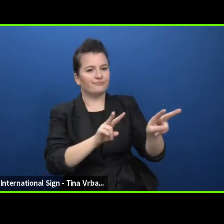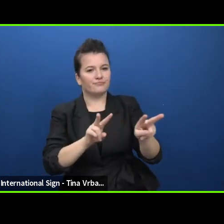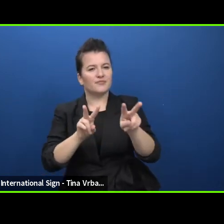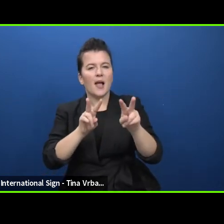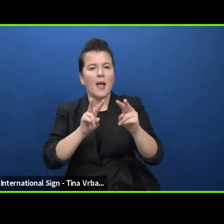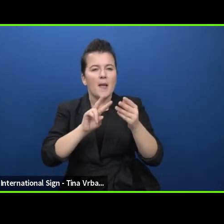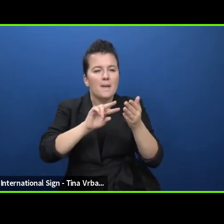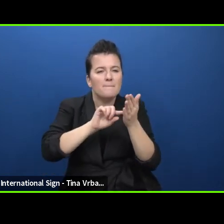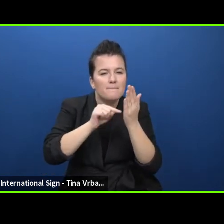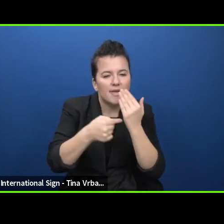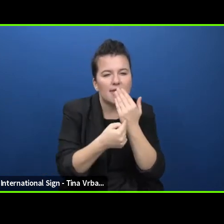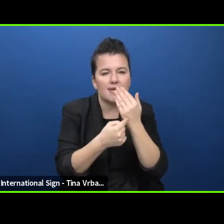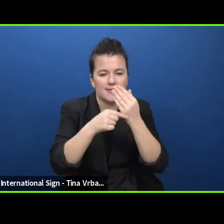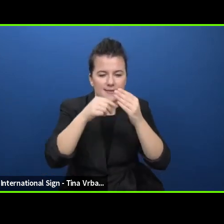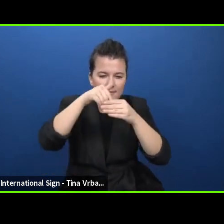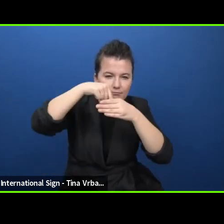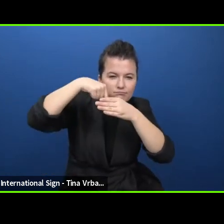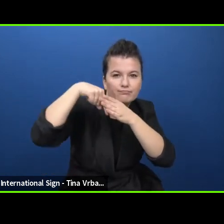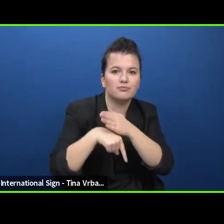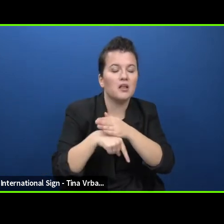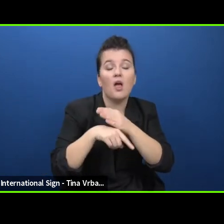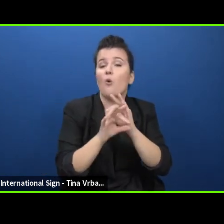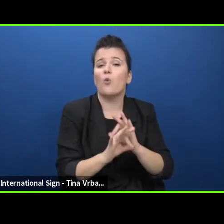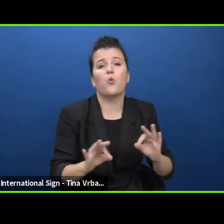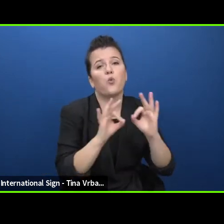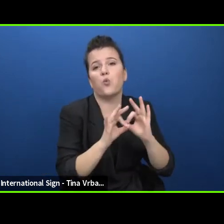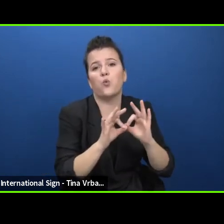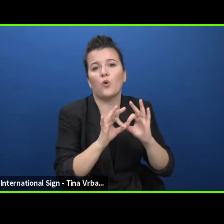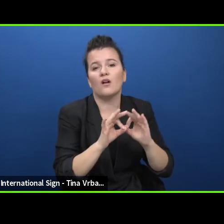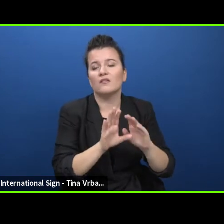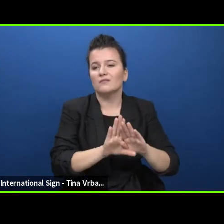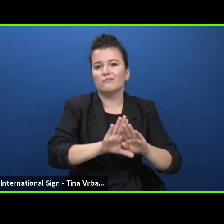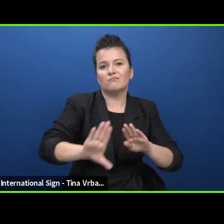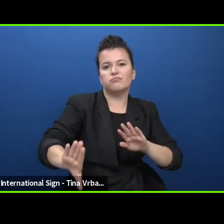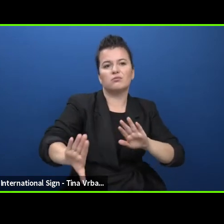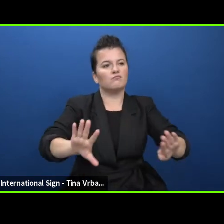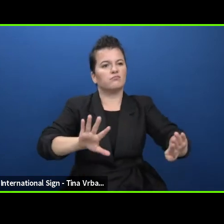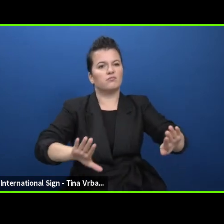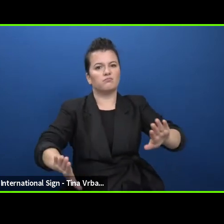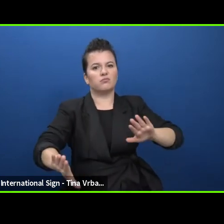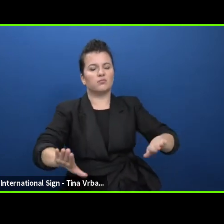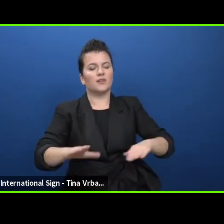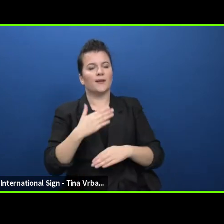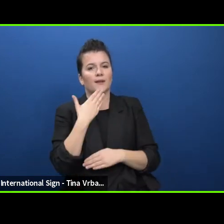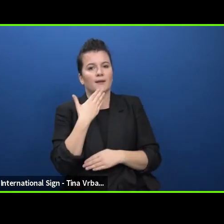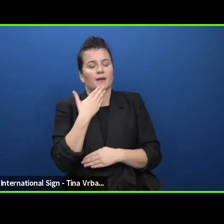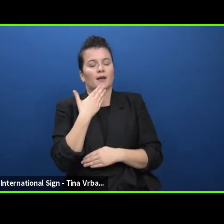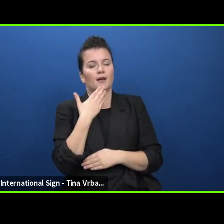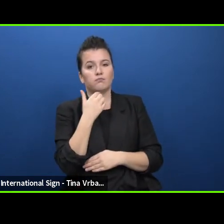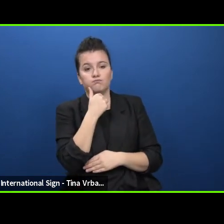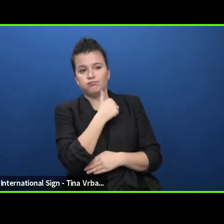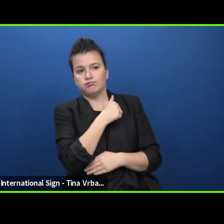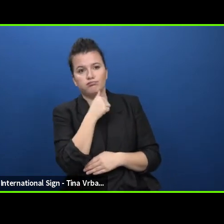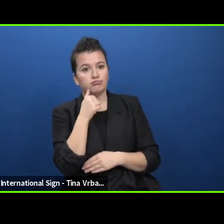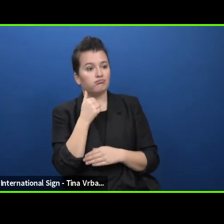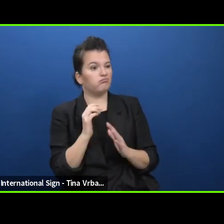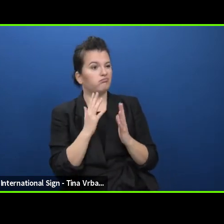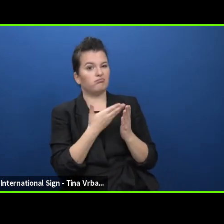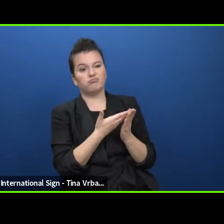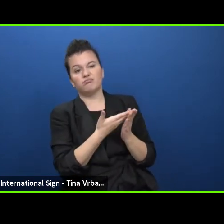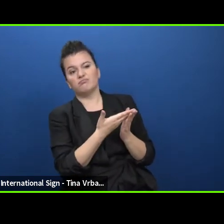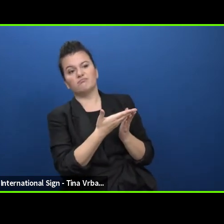Lonesome, de-territorialized, and boring forms of life. Burgers, almonds,